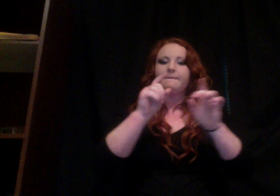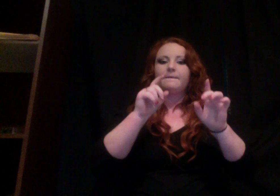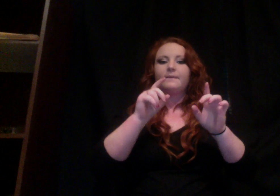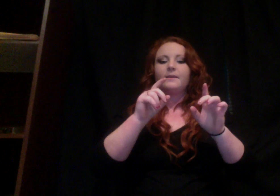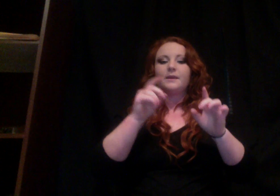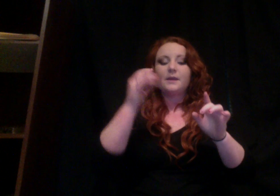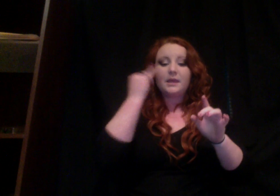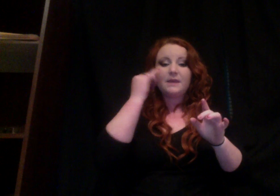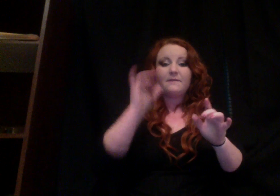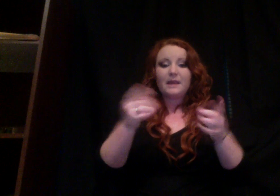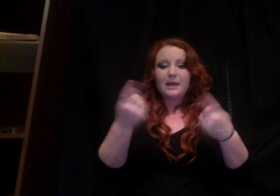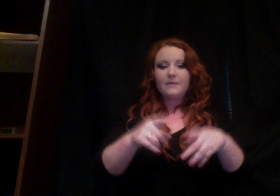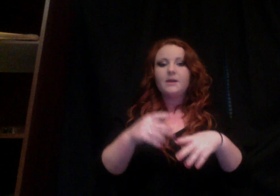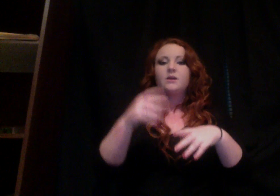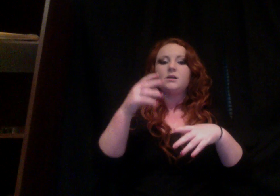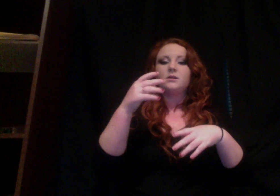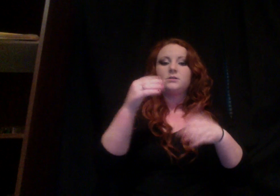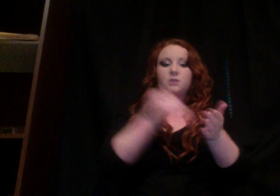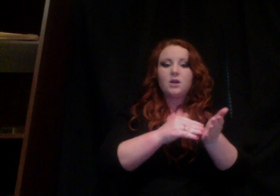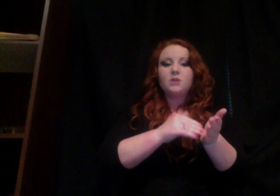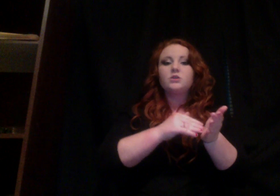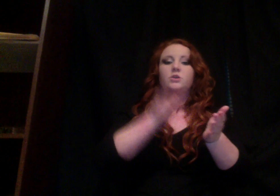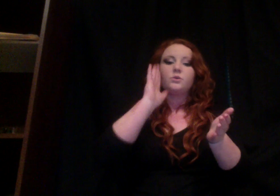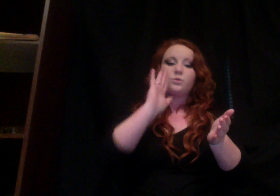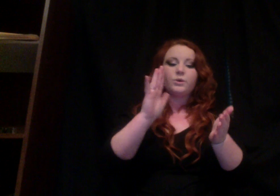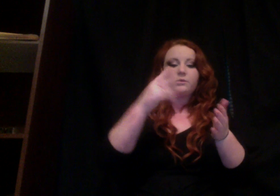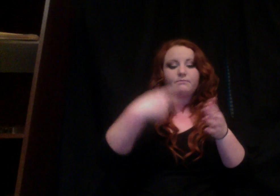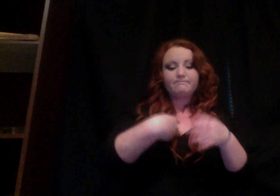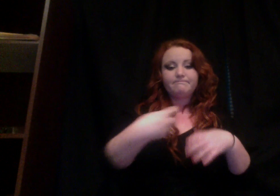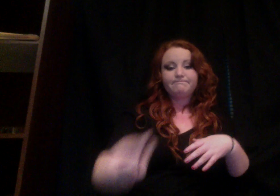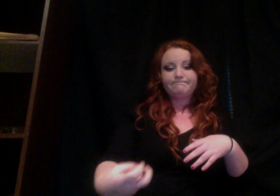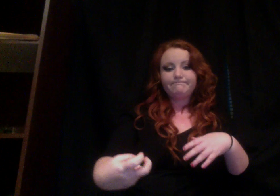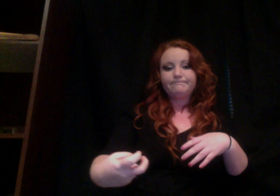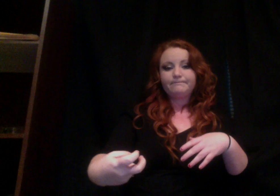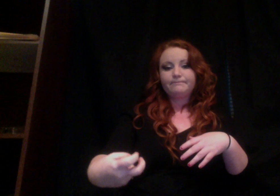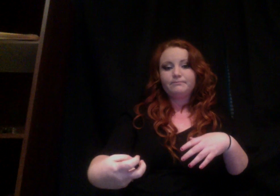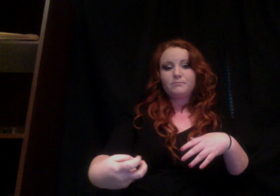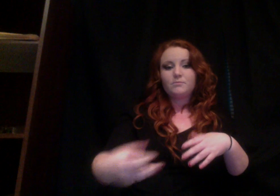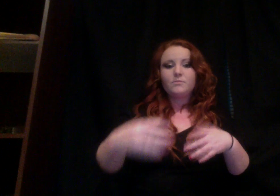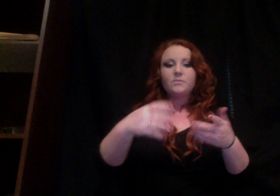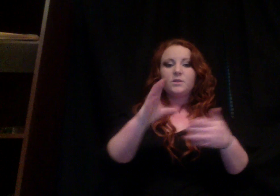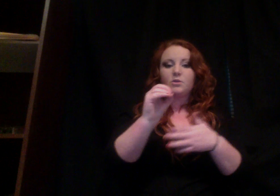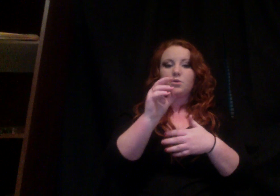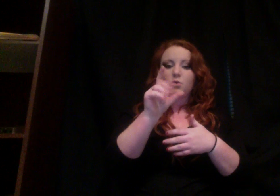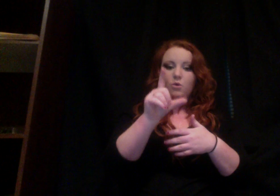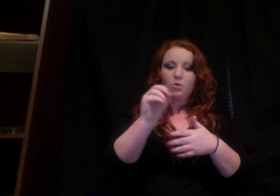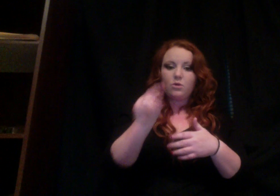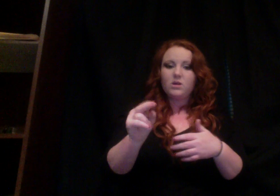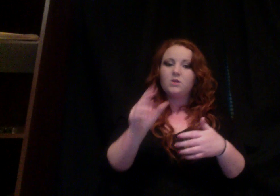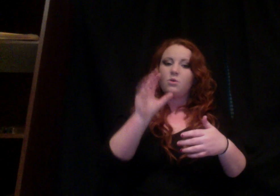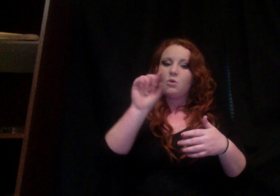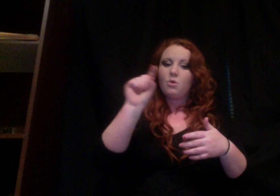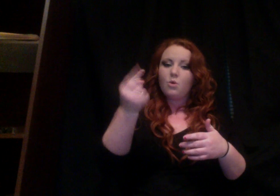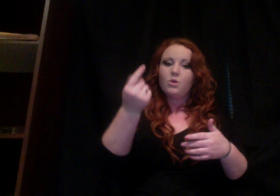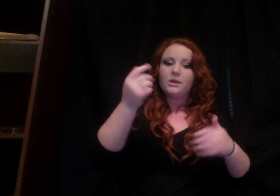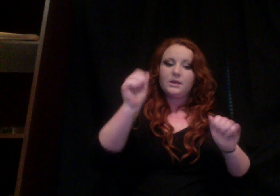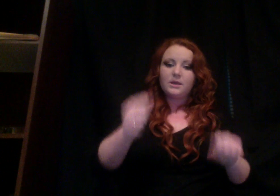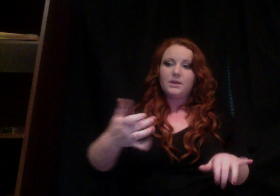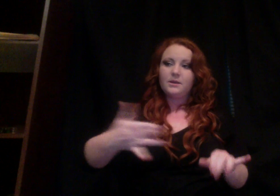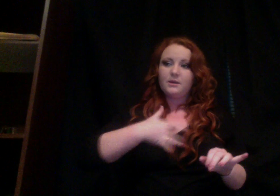pain involved in this removal. The colon only has the nerve endings that respond to pressure. That's why any of the sensations